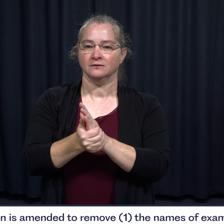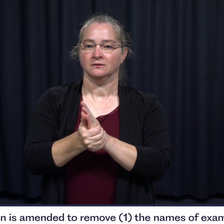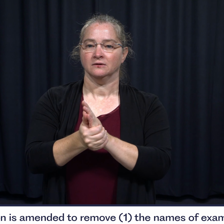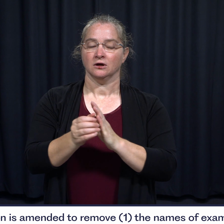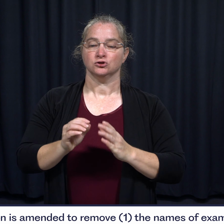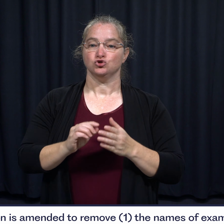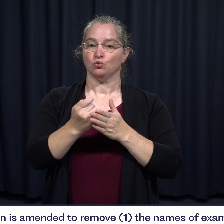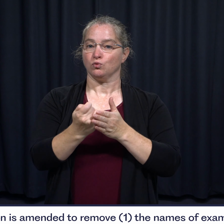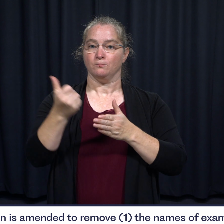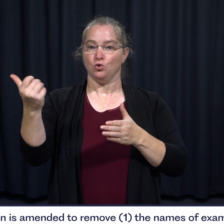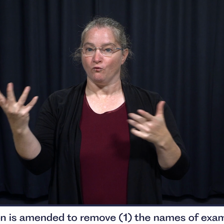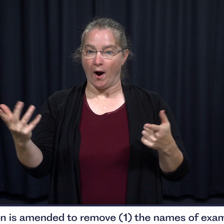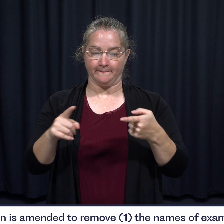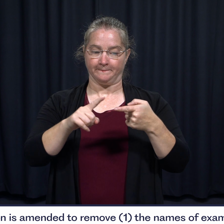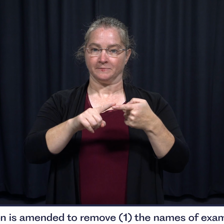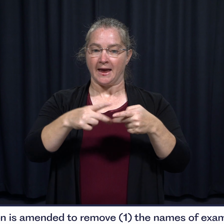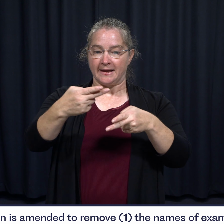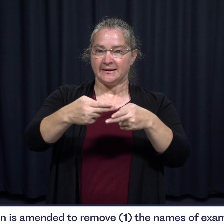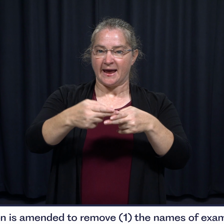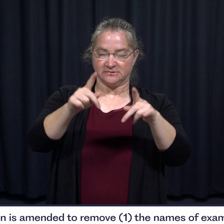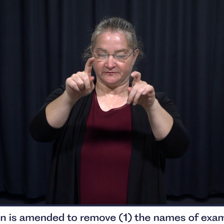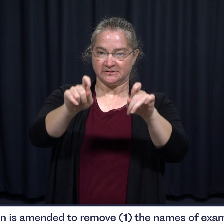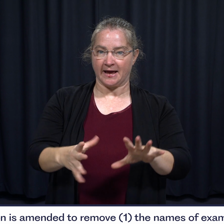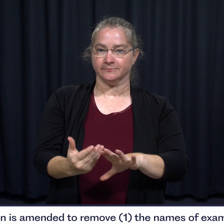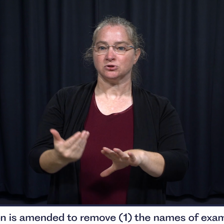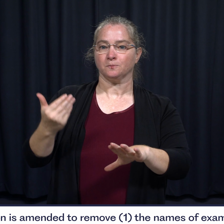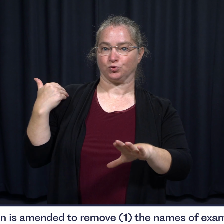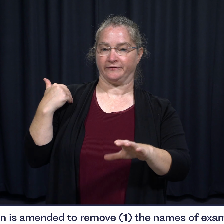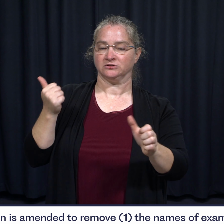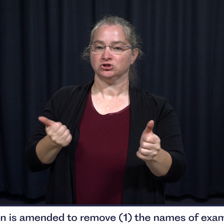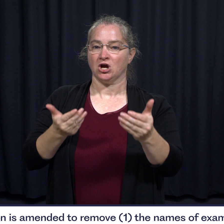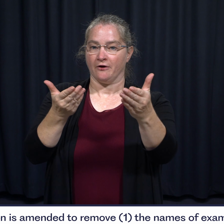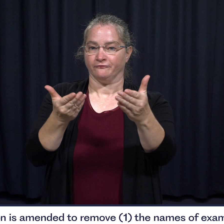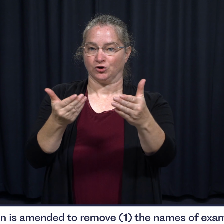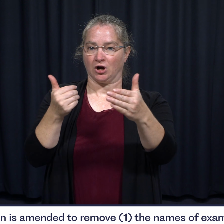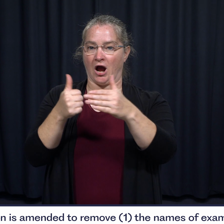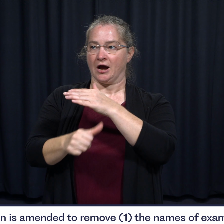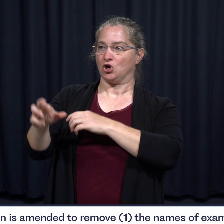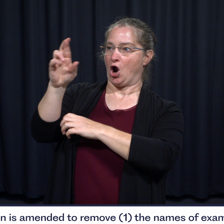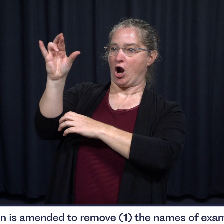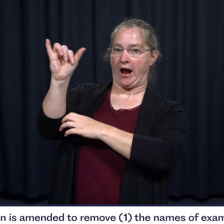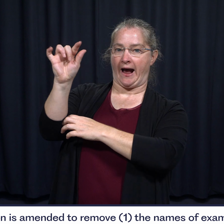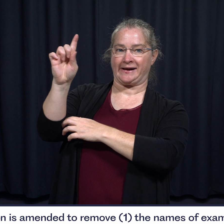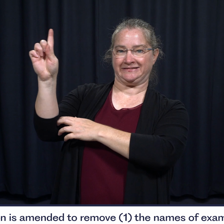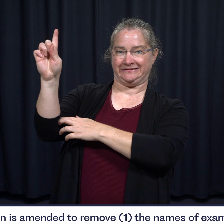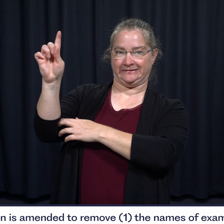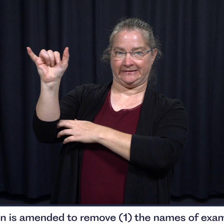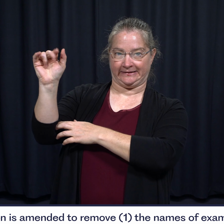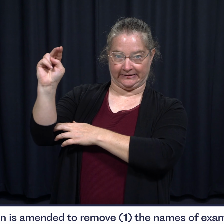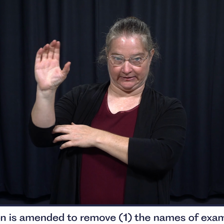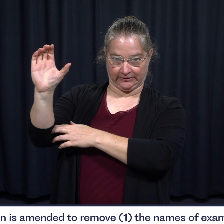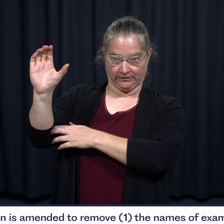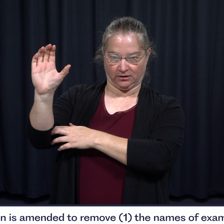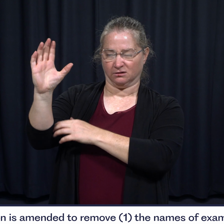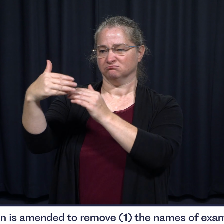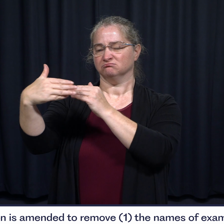of examinations previously offered by the Registry of Interpreters for the Deaf, Incorporated, hereafter referred to